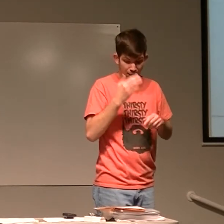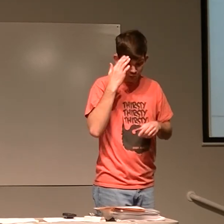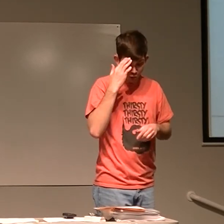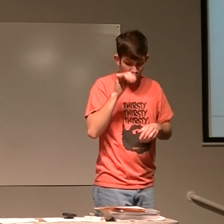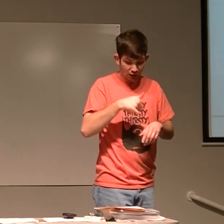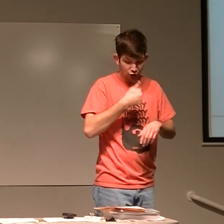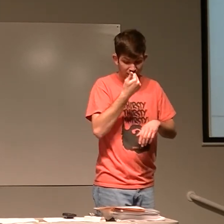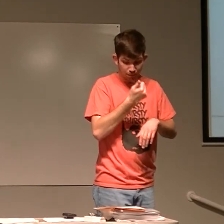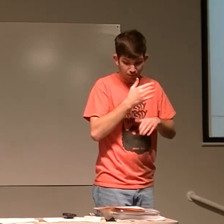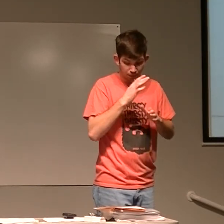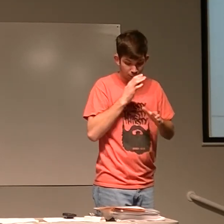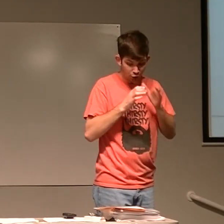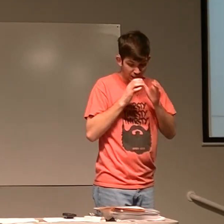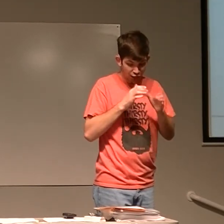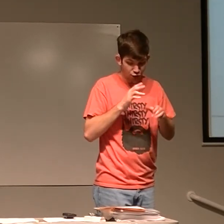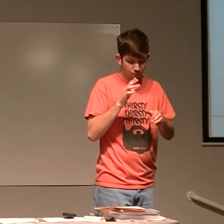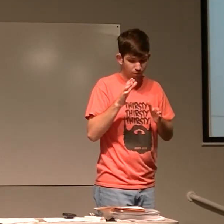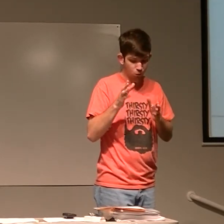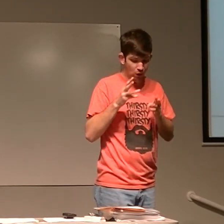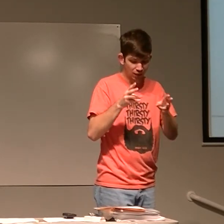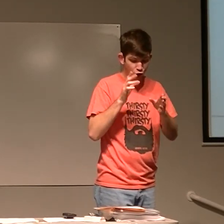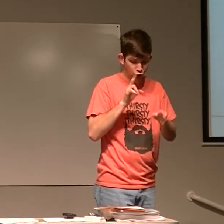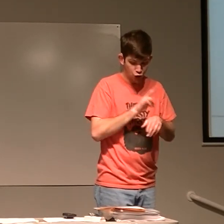them know that there are some communication ways you can use.